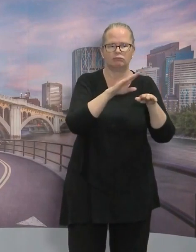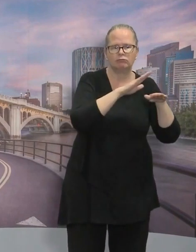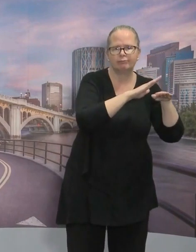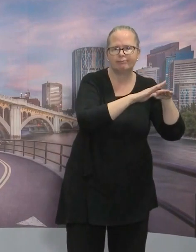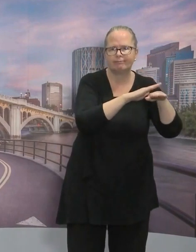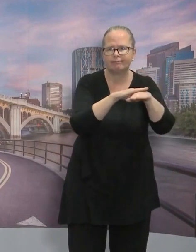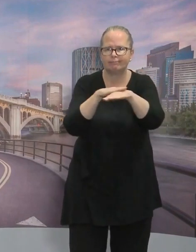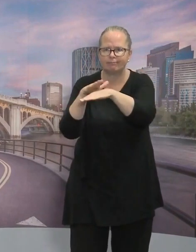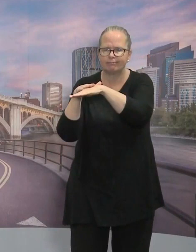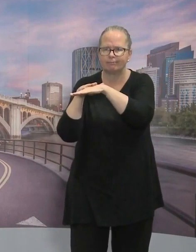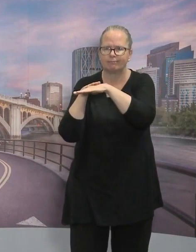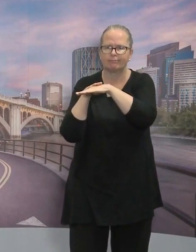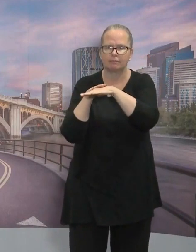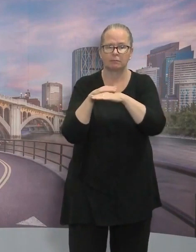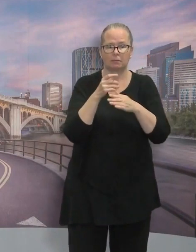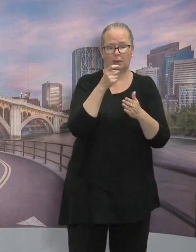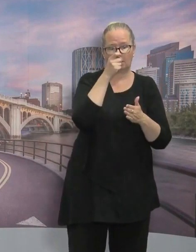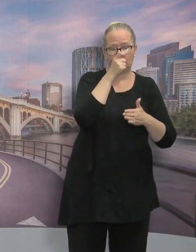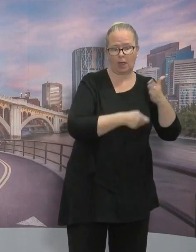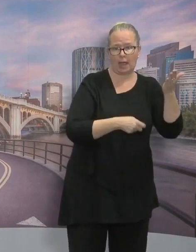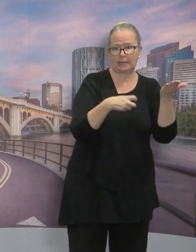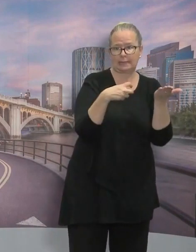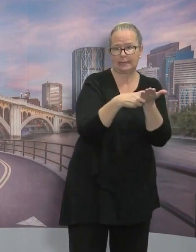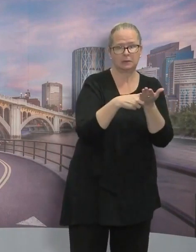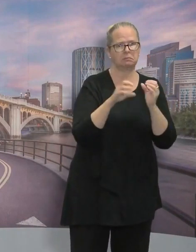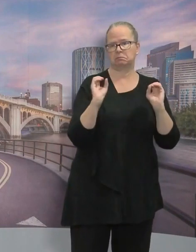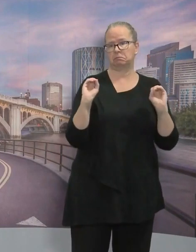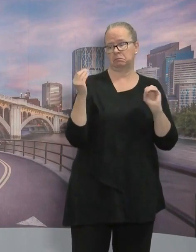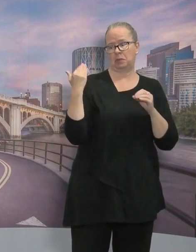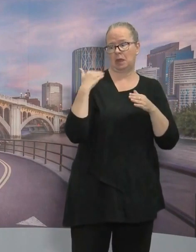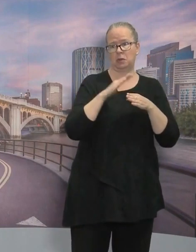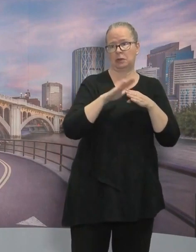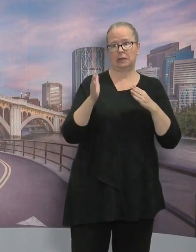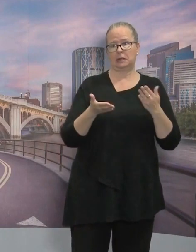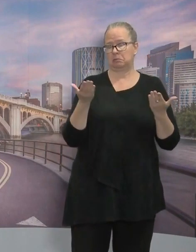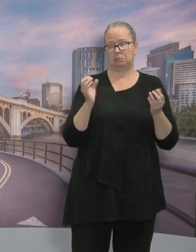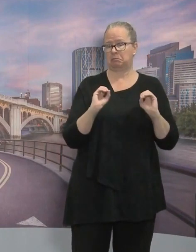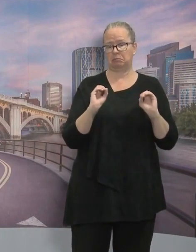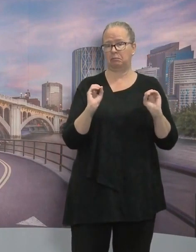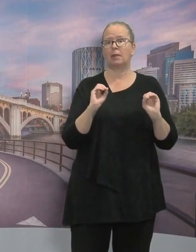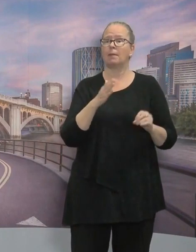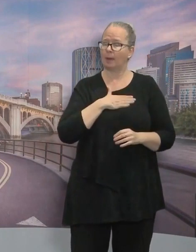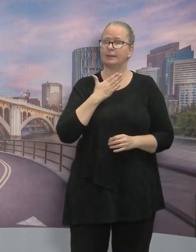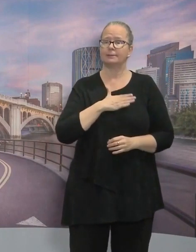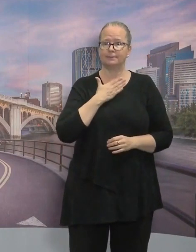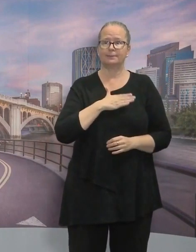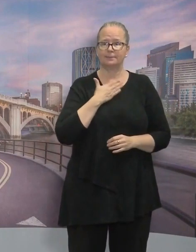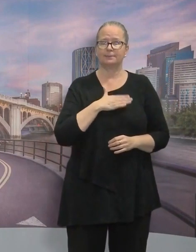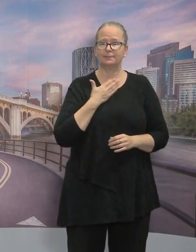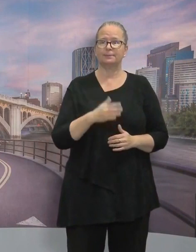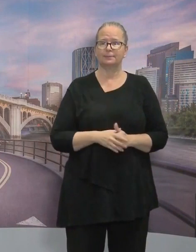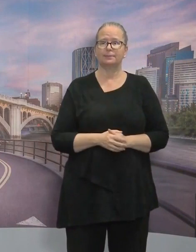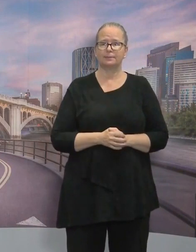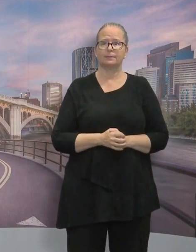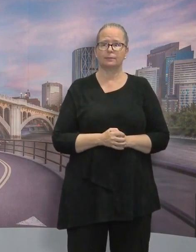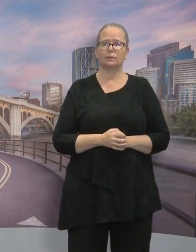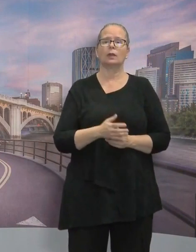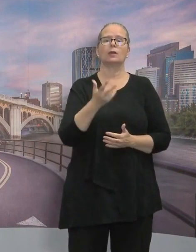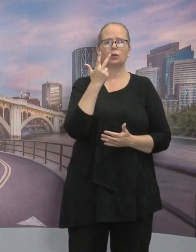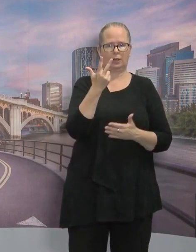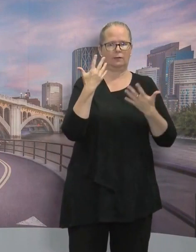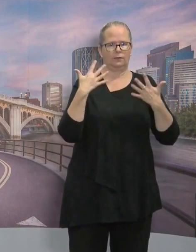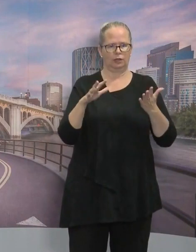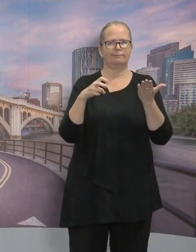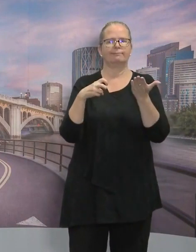happy to report there were no tickets handed out for public health violations. 3 tickets were issued to